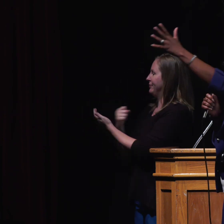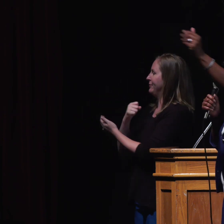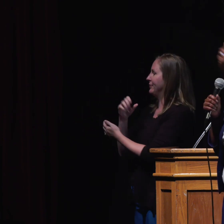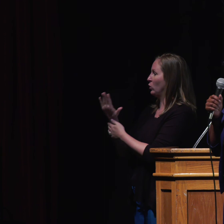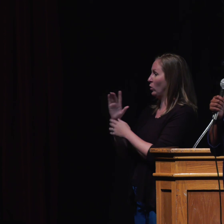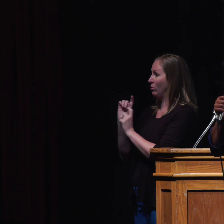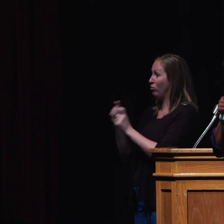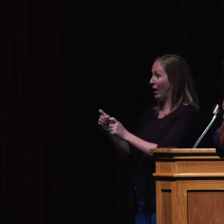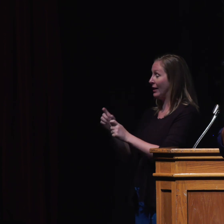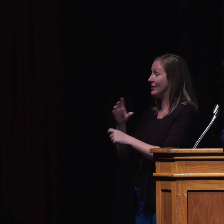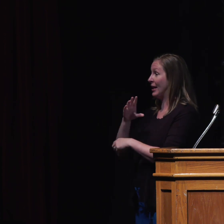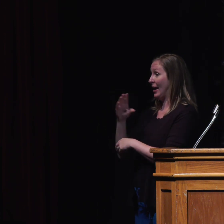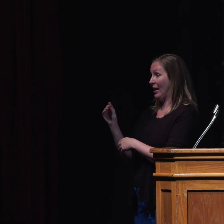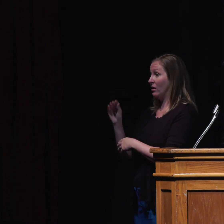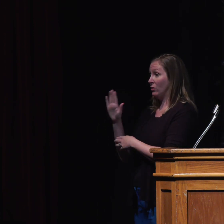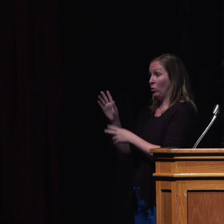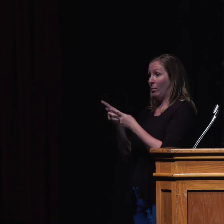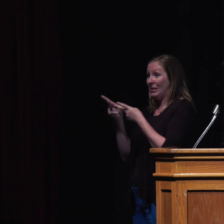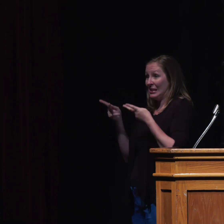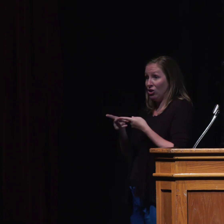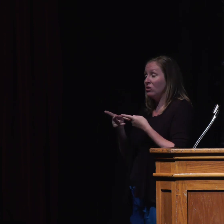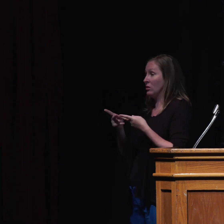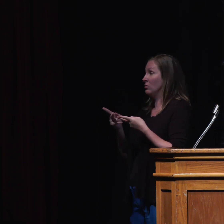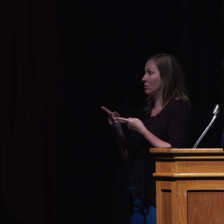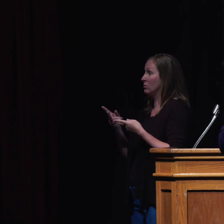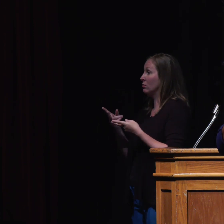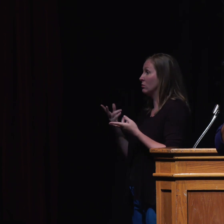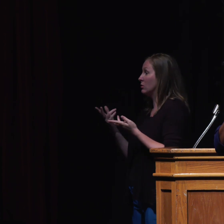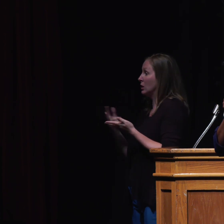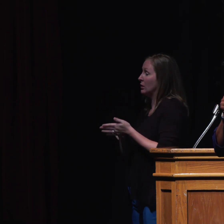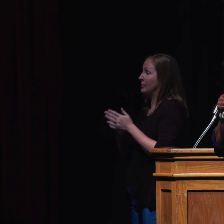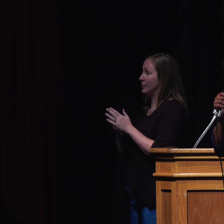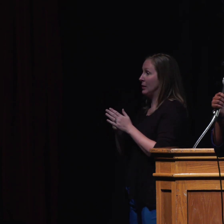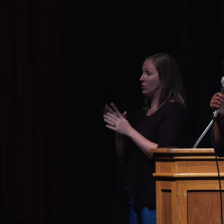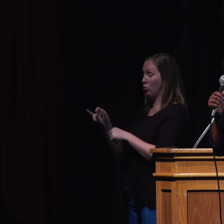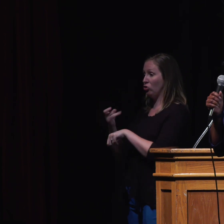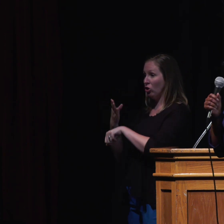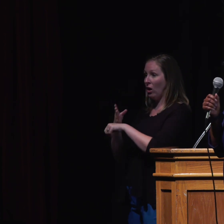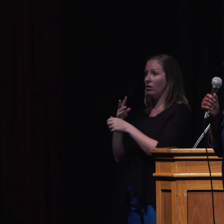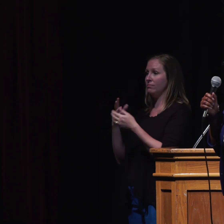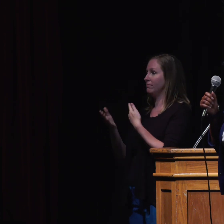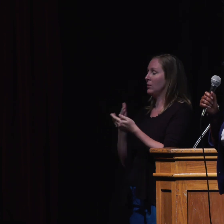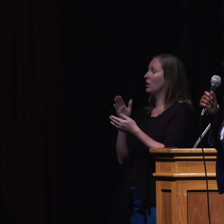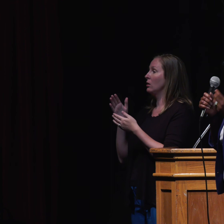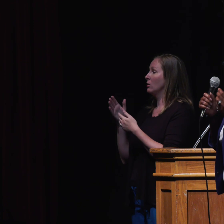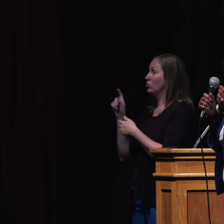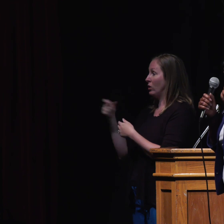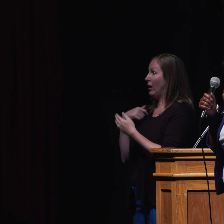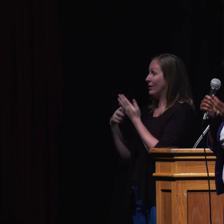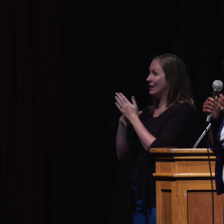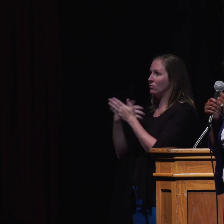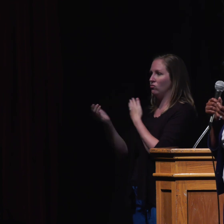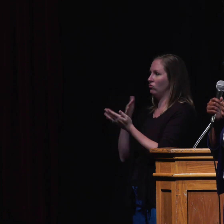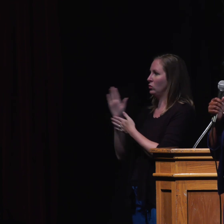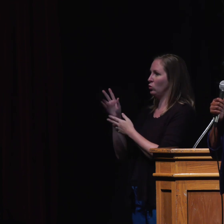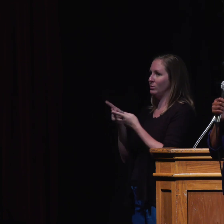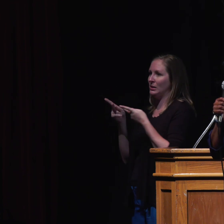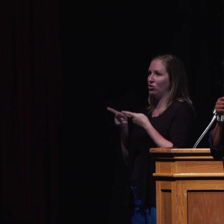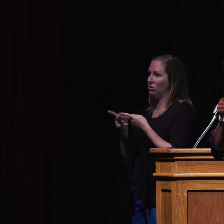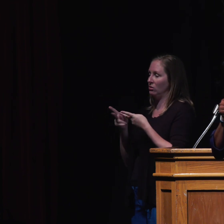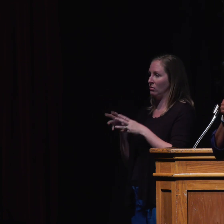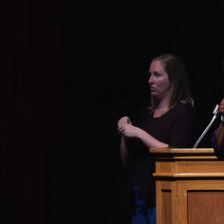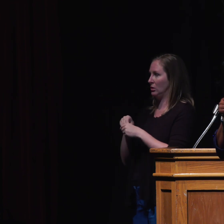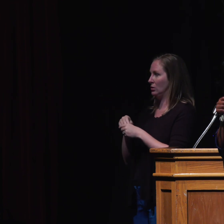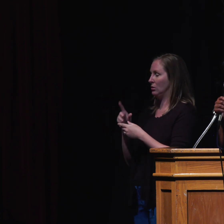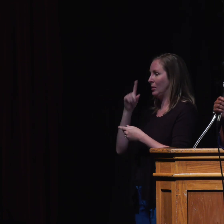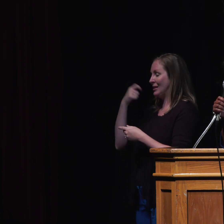is dictated by your position. So everybody should have a ticket, no matter what your position is, because